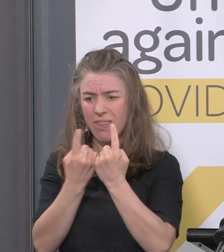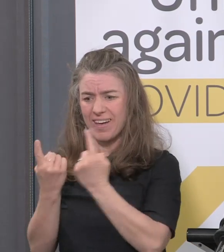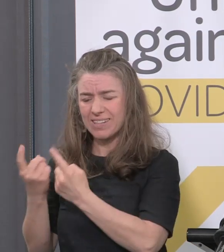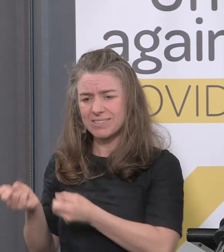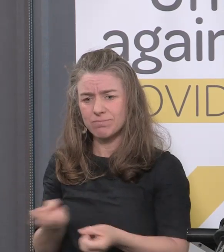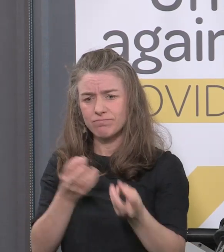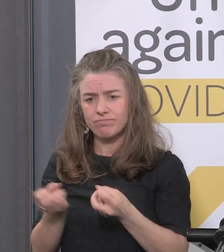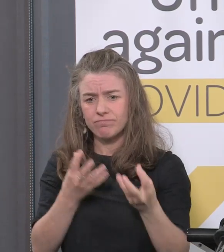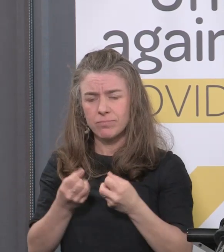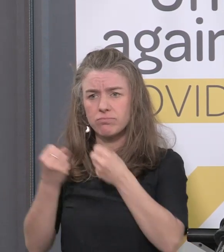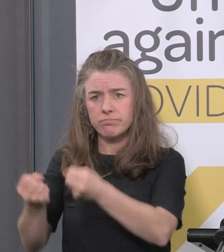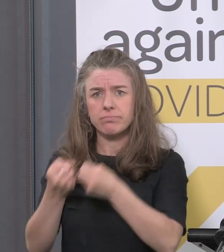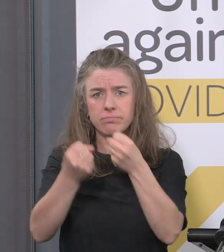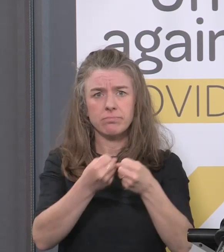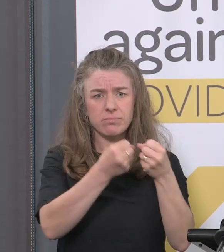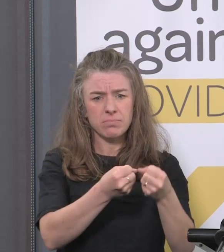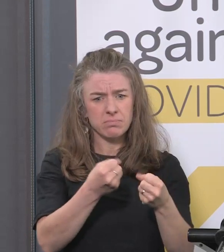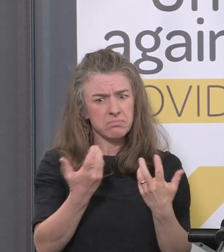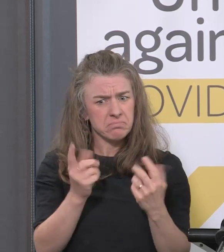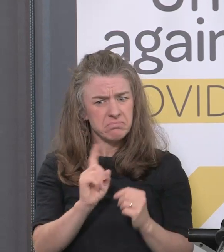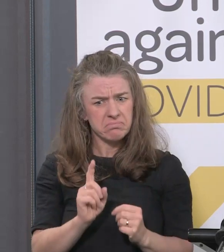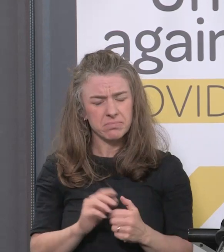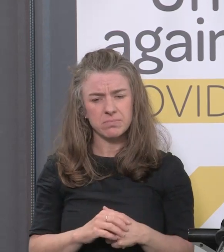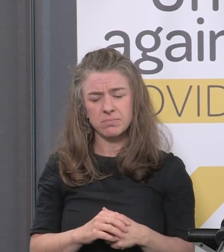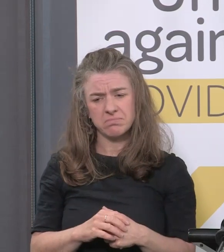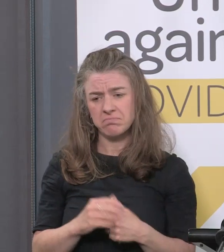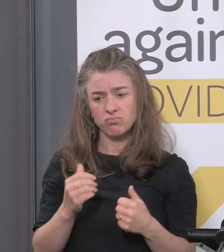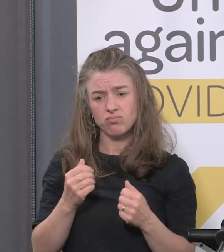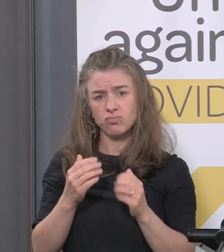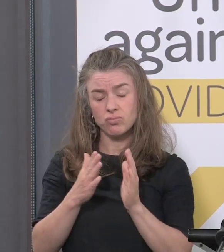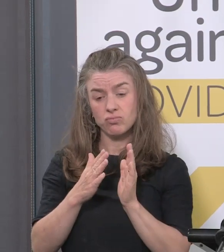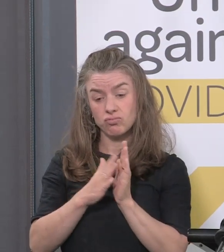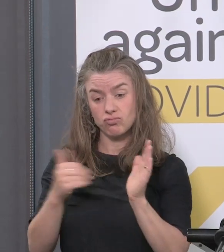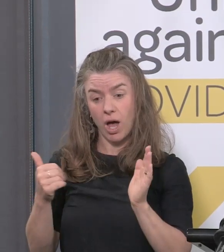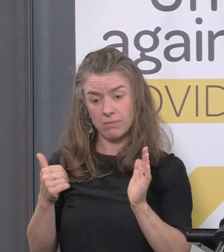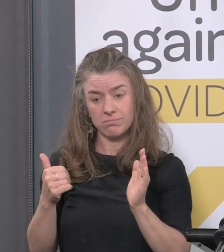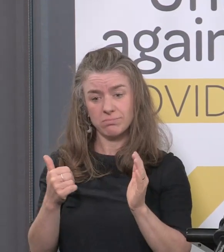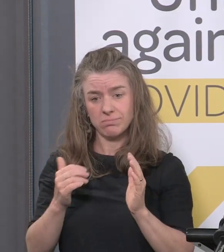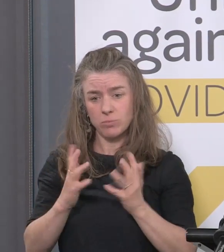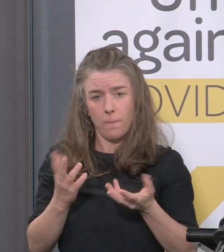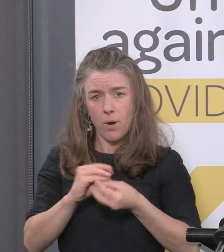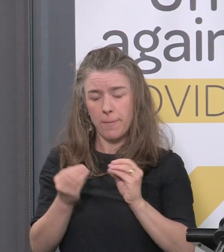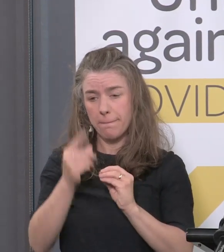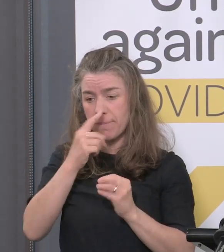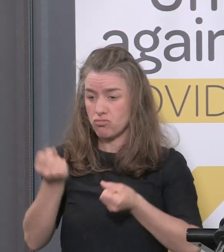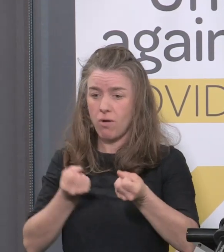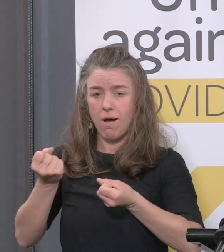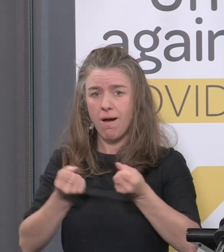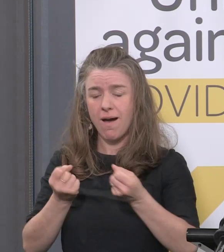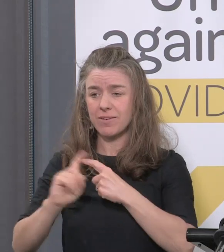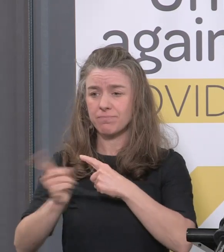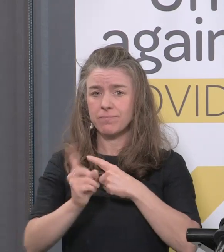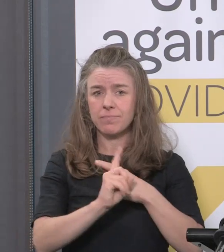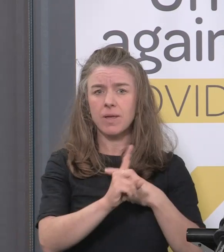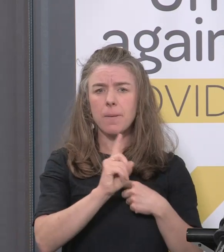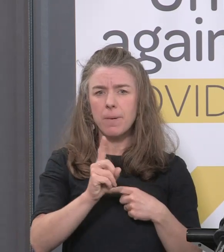So what does that look like for you? We believe we're okay in terms of truck drivers right now, but we are reaching out to